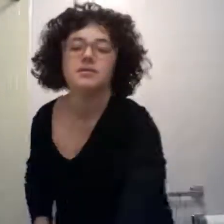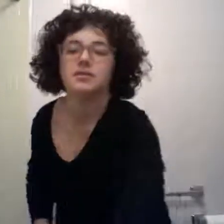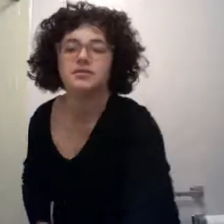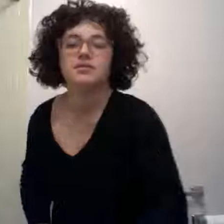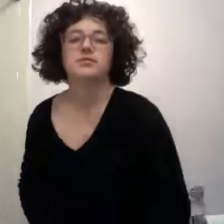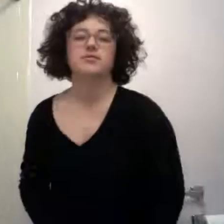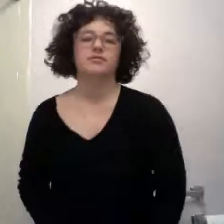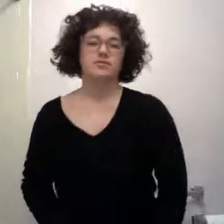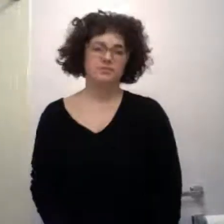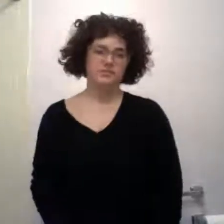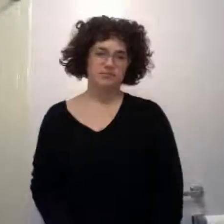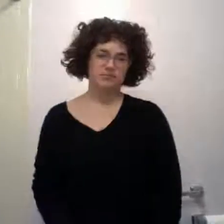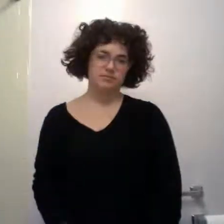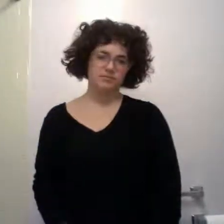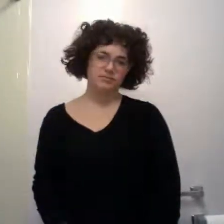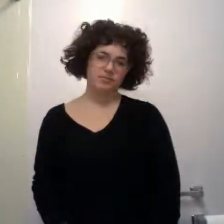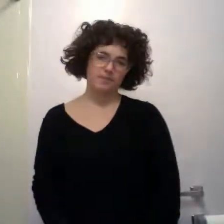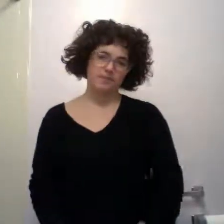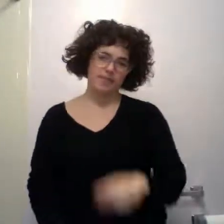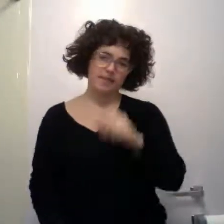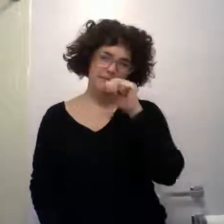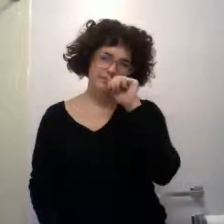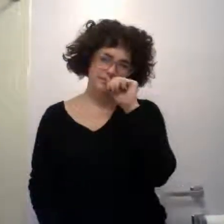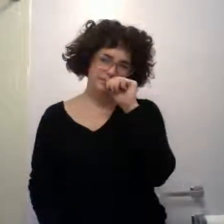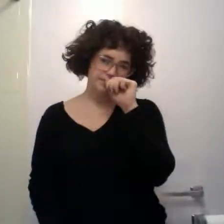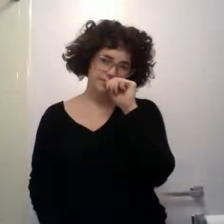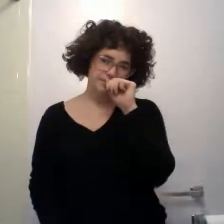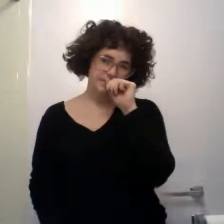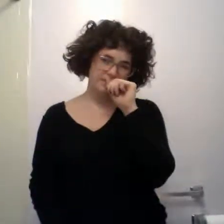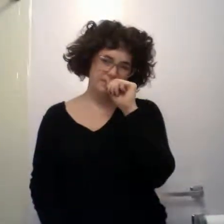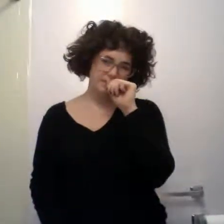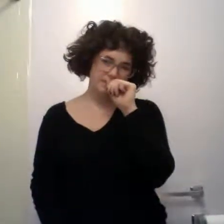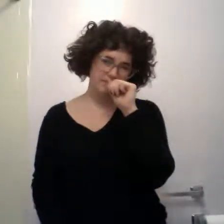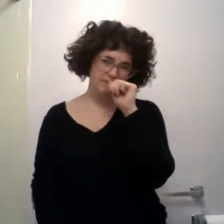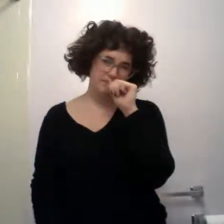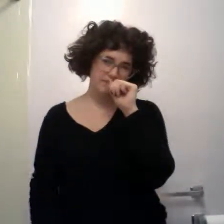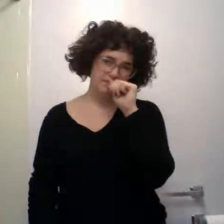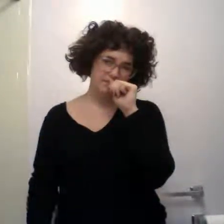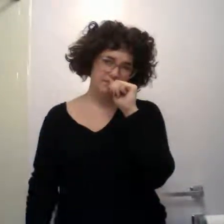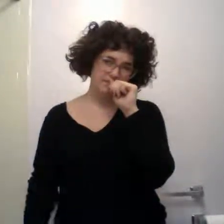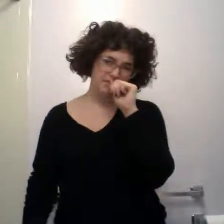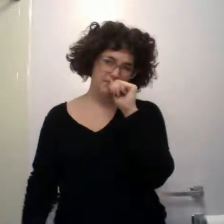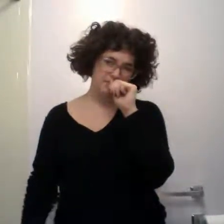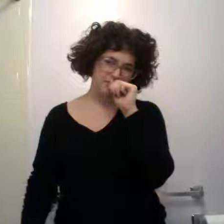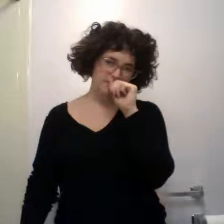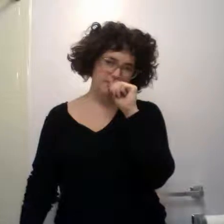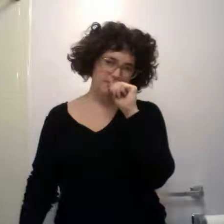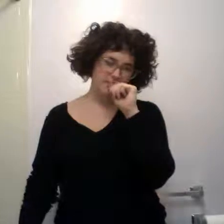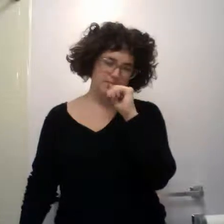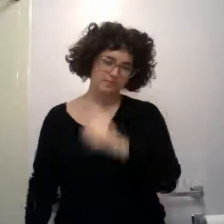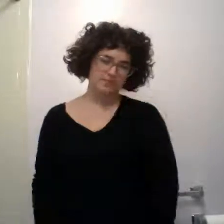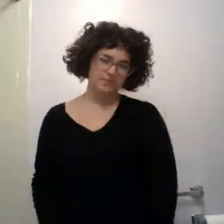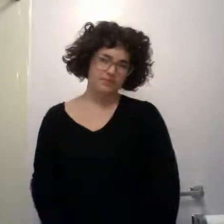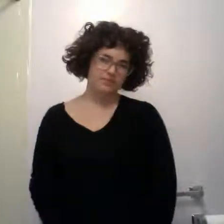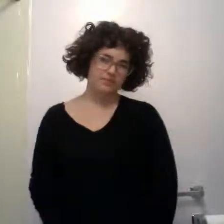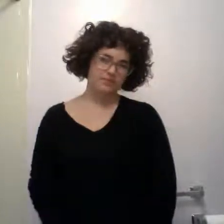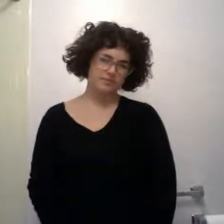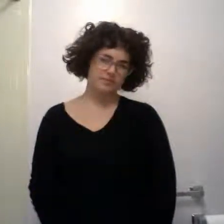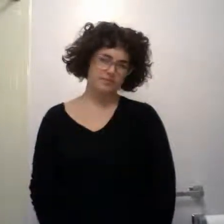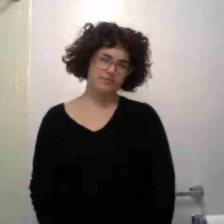You want to slow, and you want to sew very slowly. So you're going to start probably at the